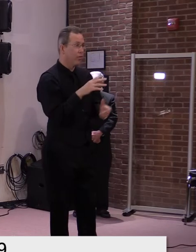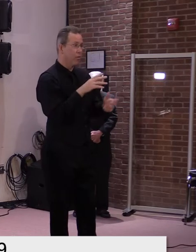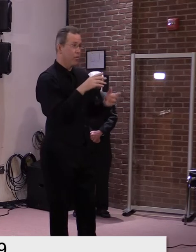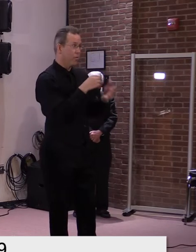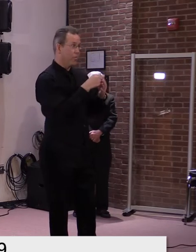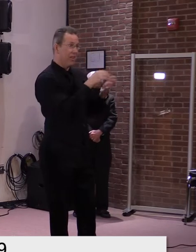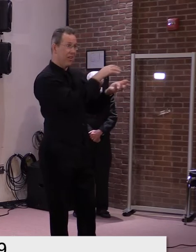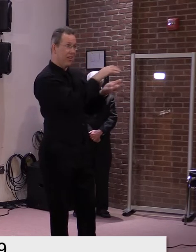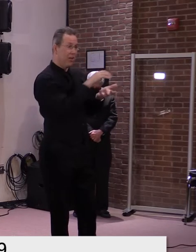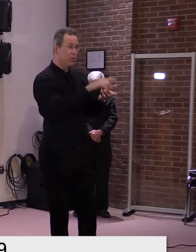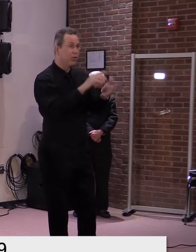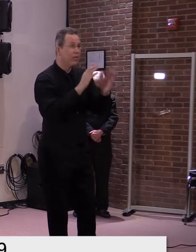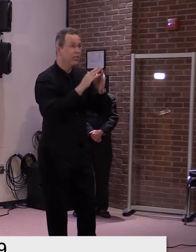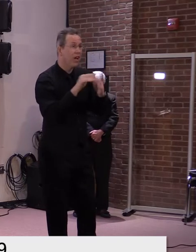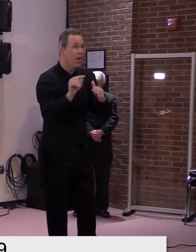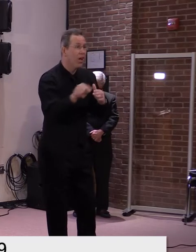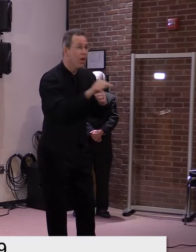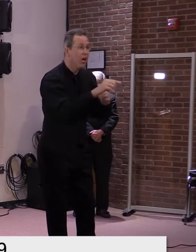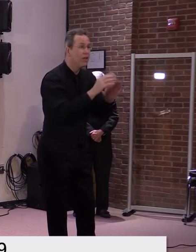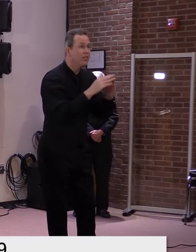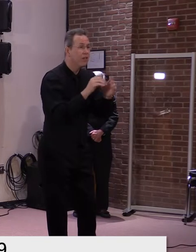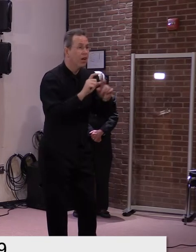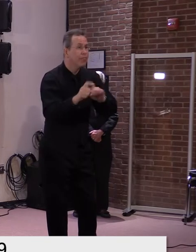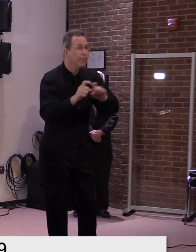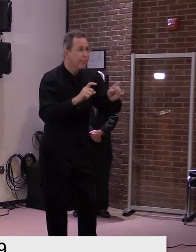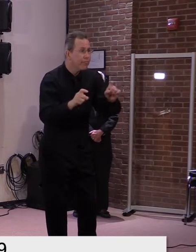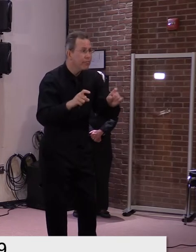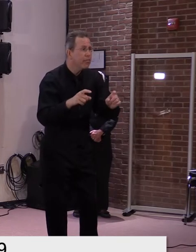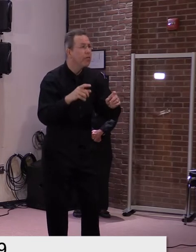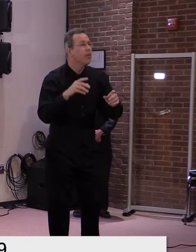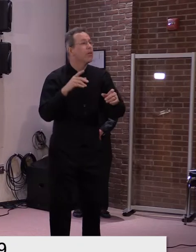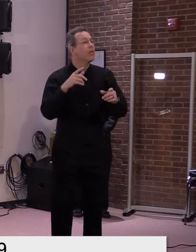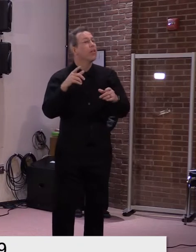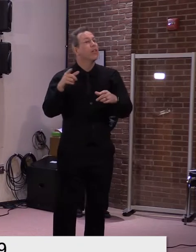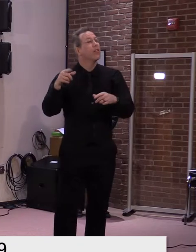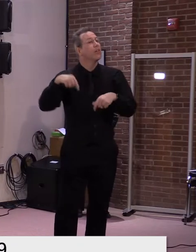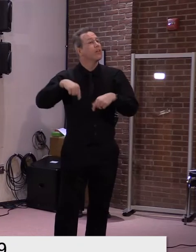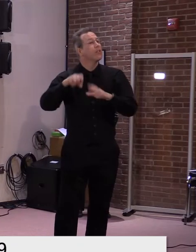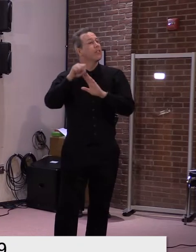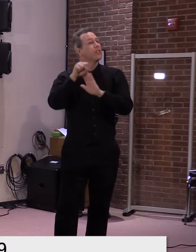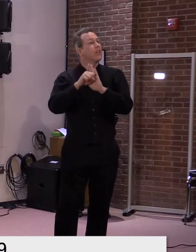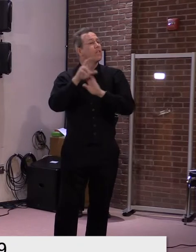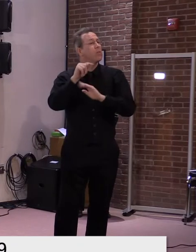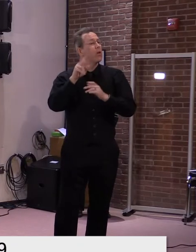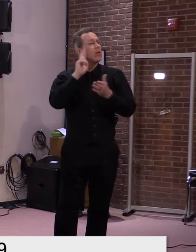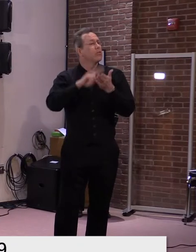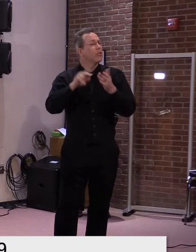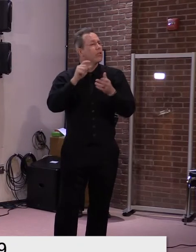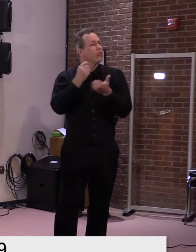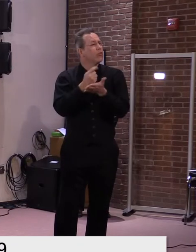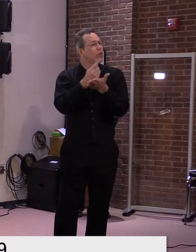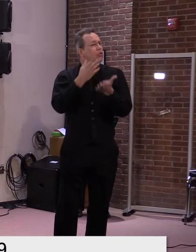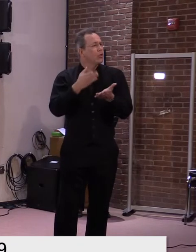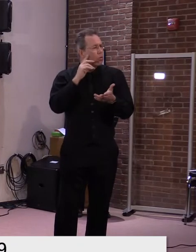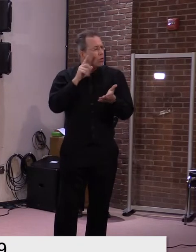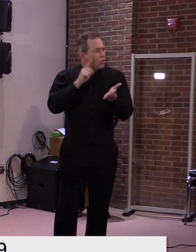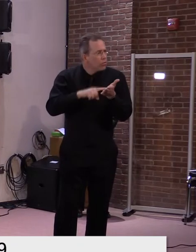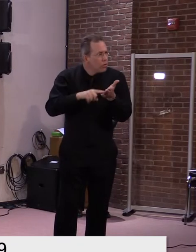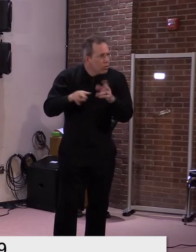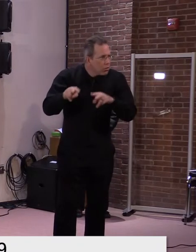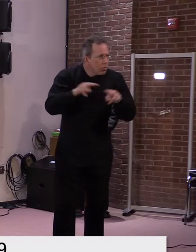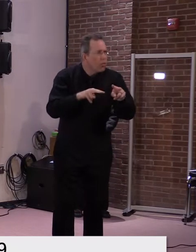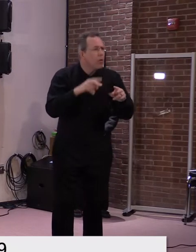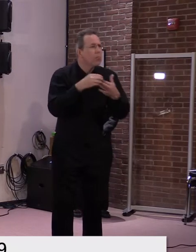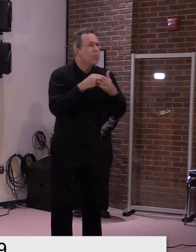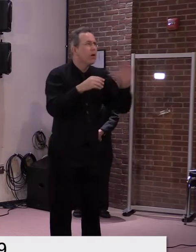the Secretary of Treasury has the discretion to send the state its entire amount, or at